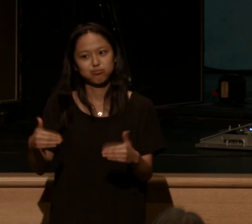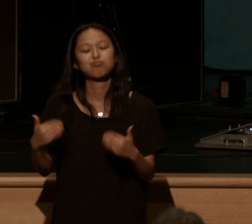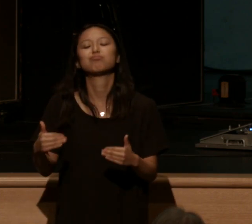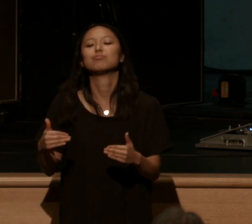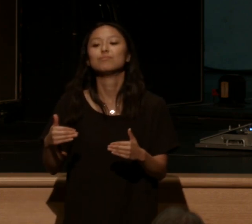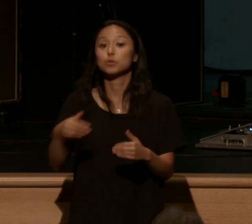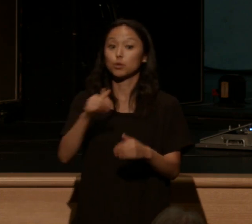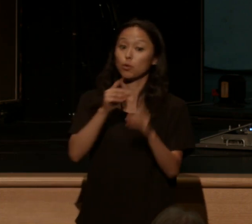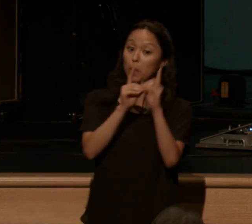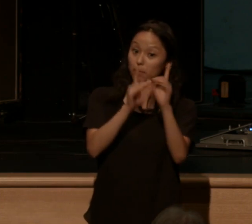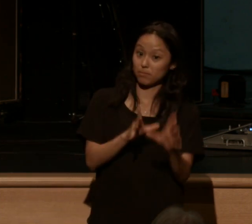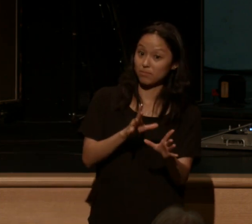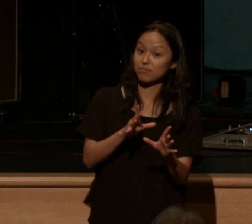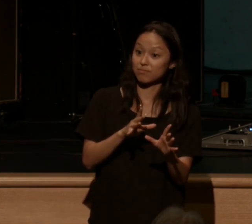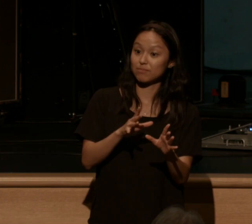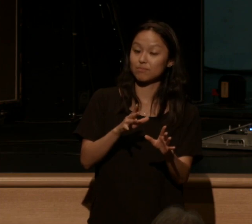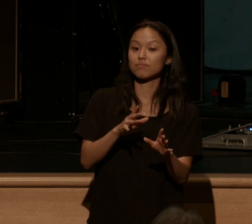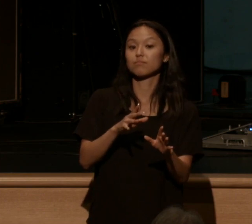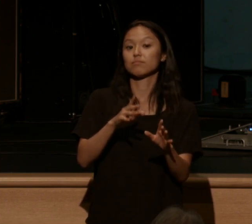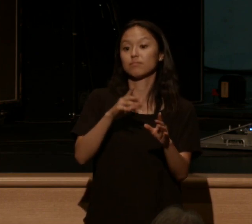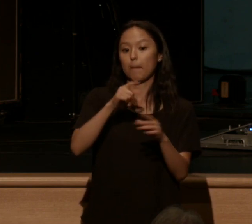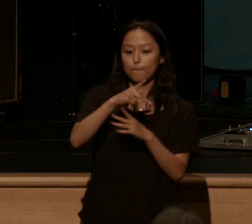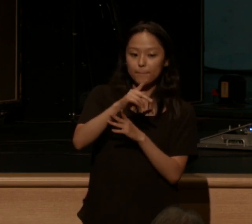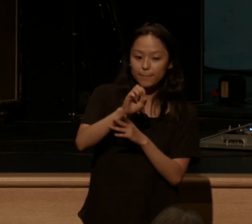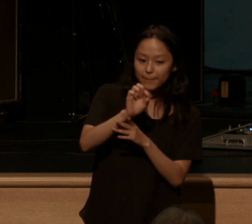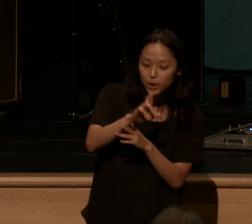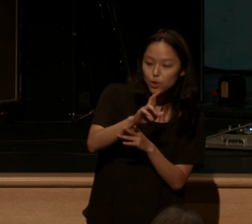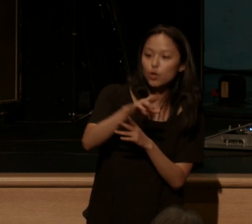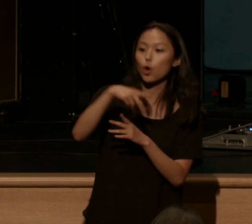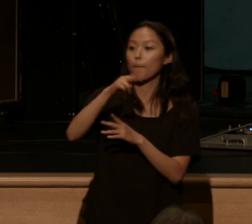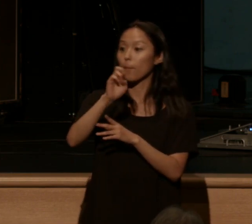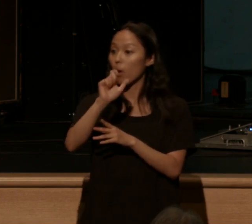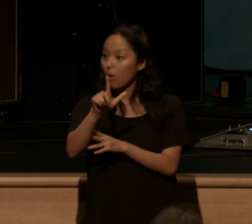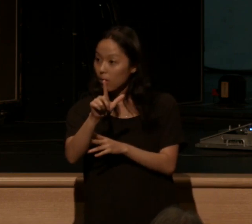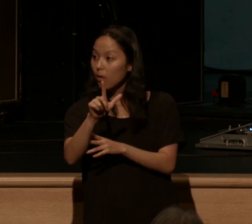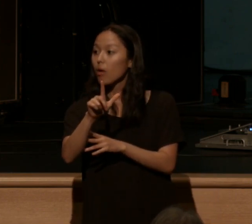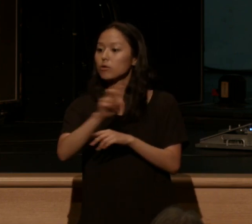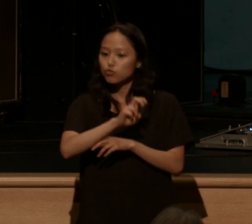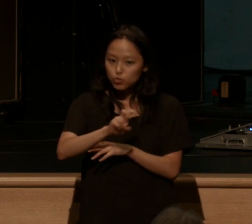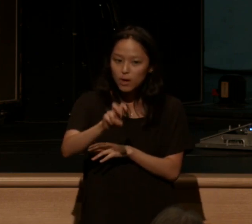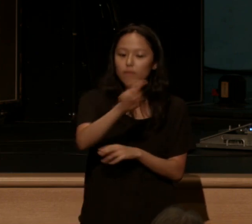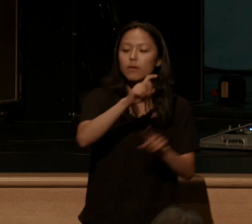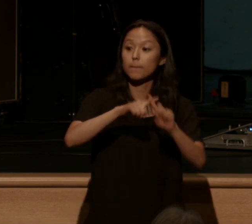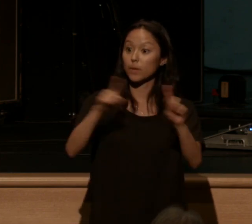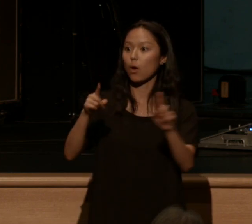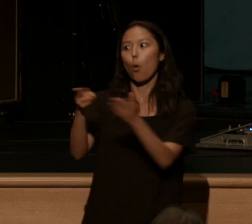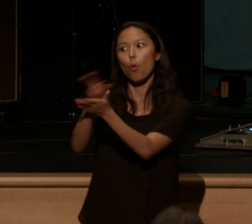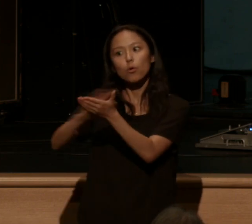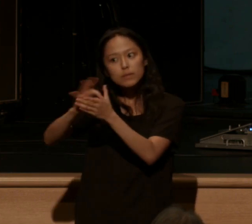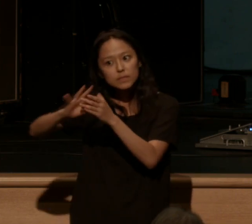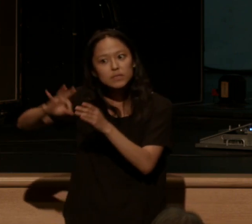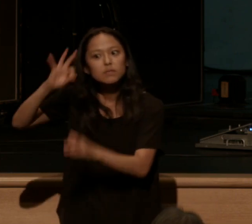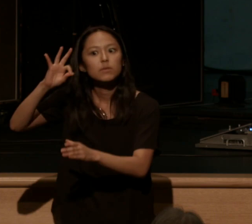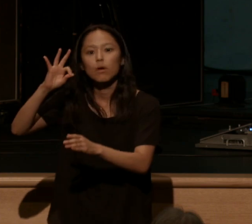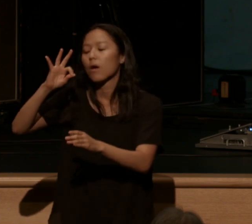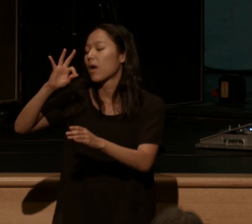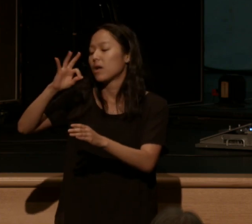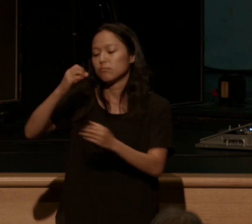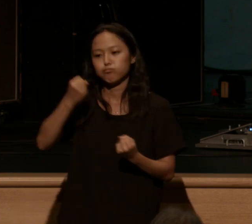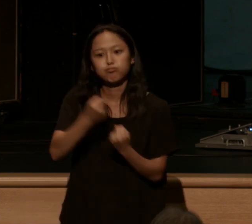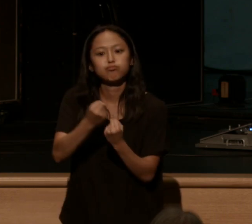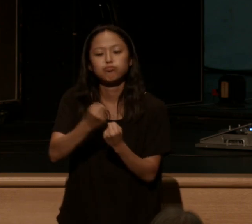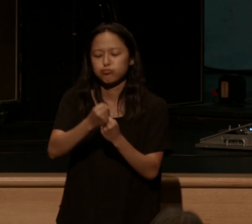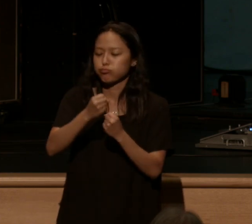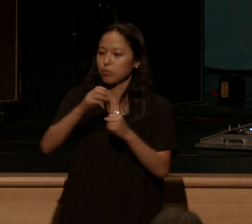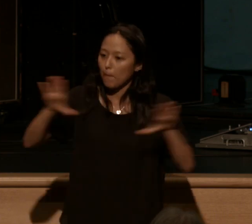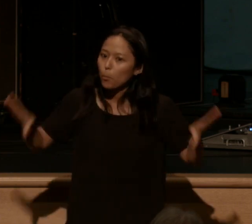the apostles are documented, particularly Peter and Paul, okay? Really travel with them, but the Holy Spirit undergirds all of this.